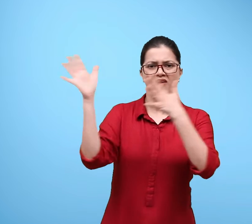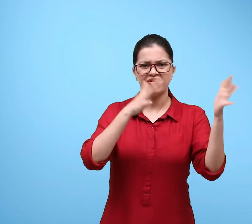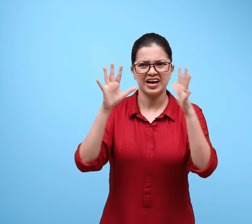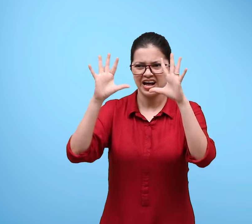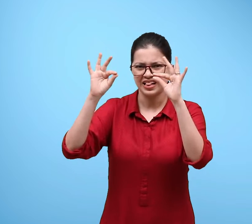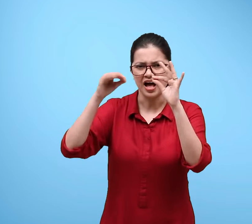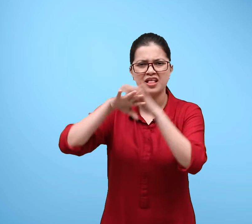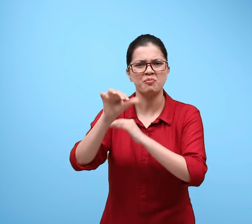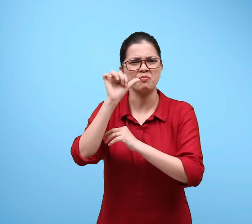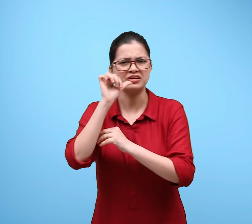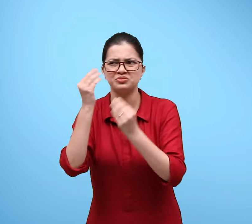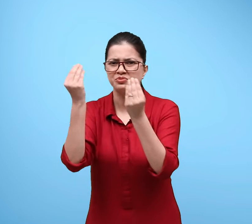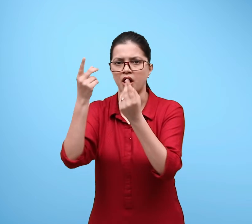them.